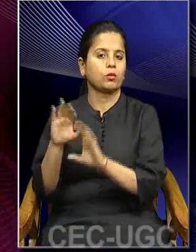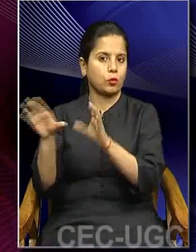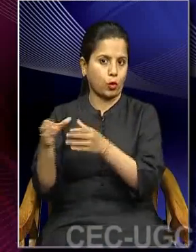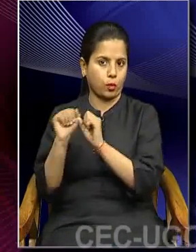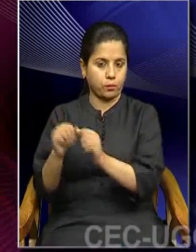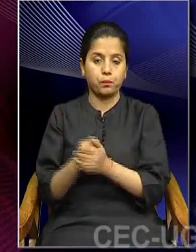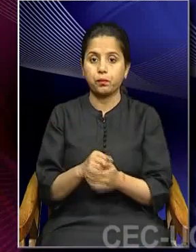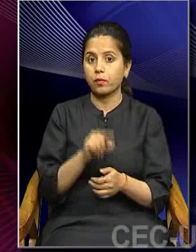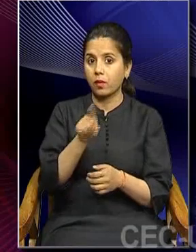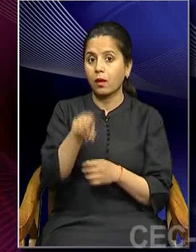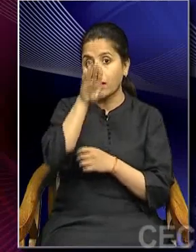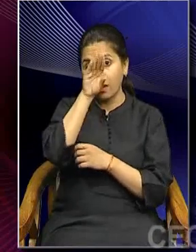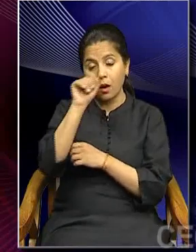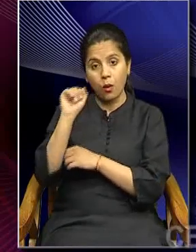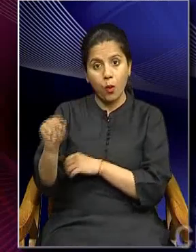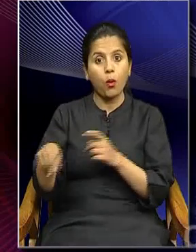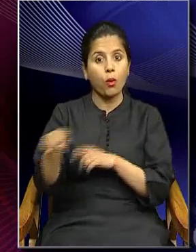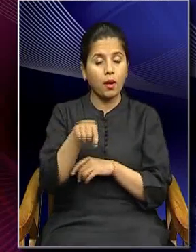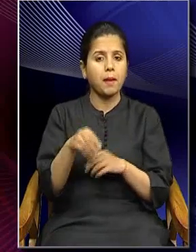case, bipedness